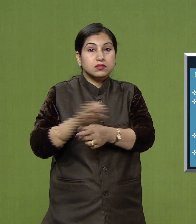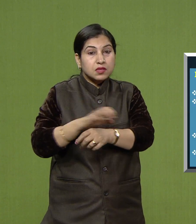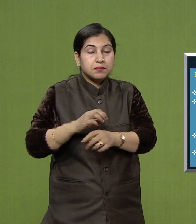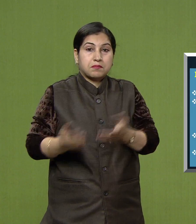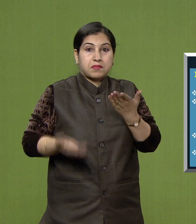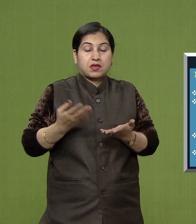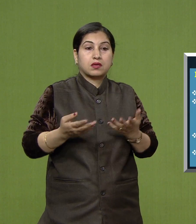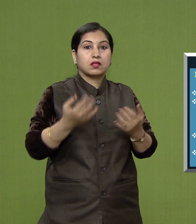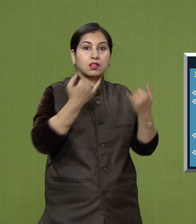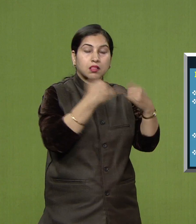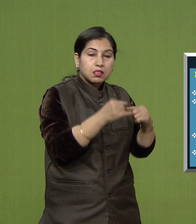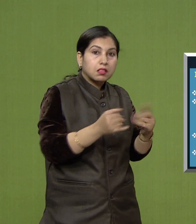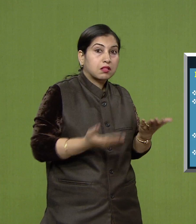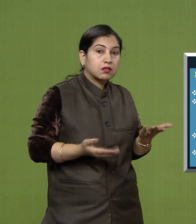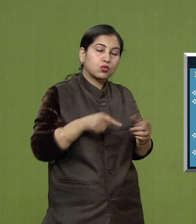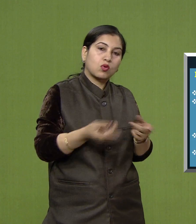the fabric on drying.